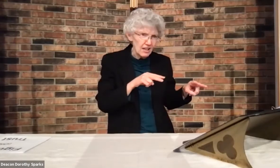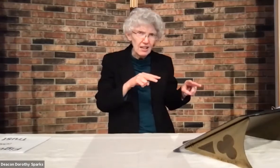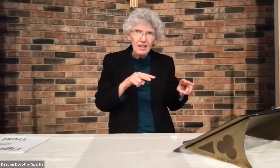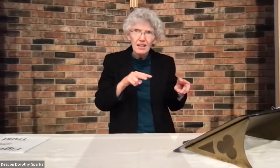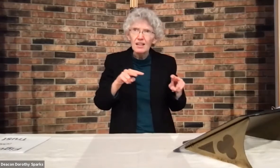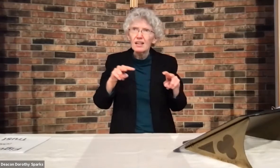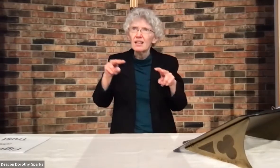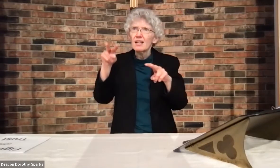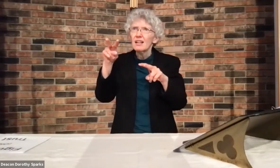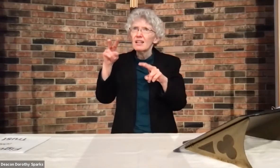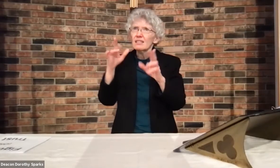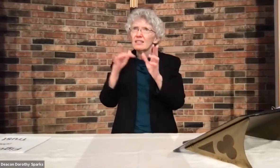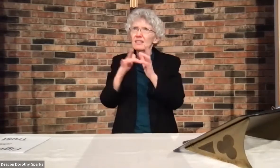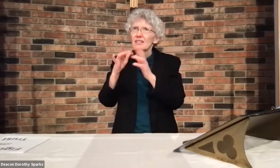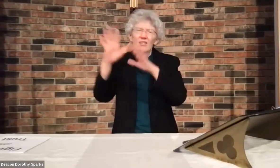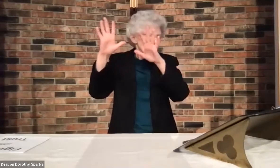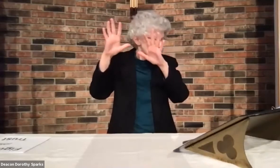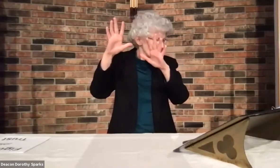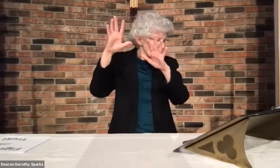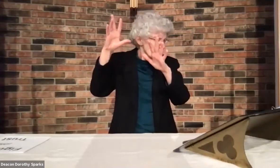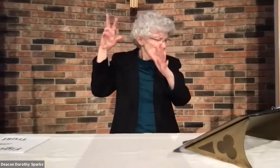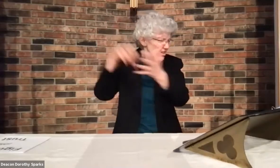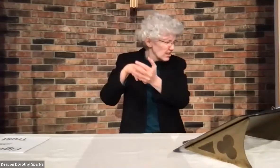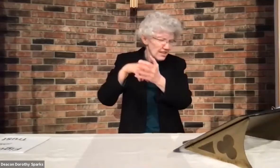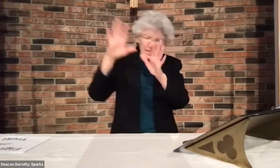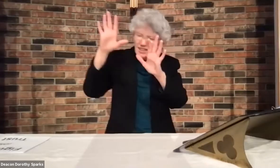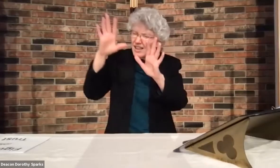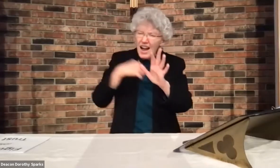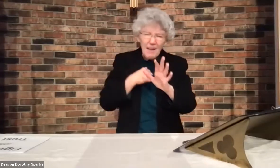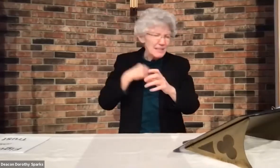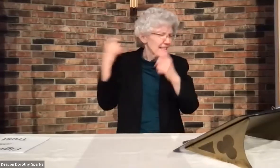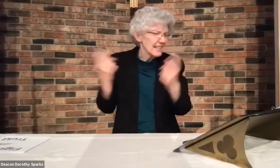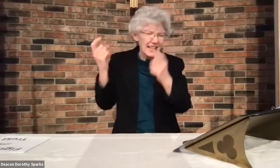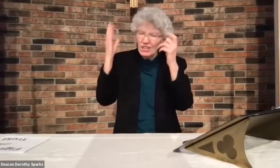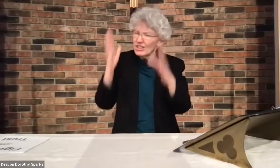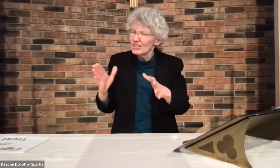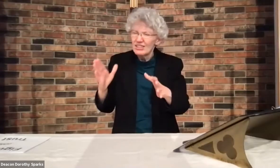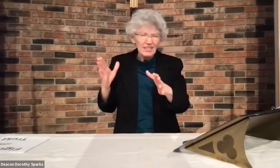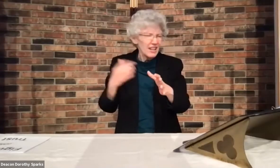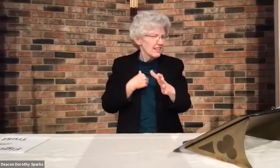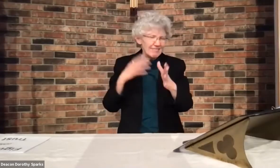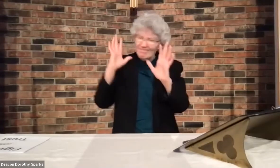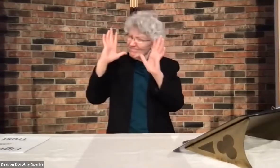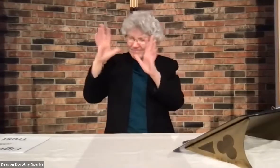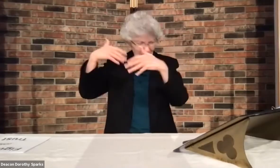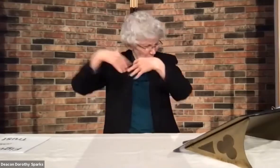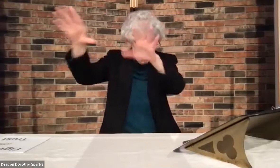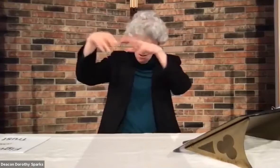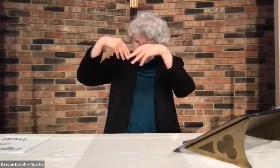The fishermen were all amazed at the many fish they caught. When Simon Peter